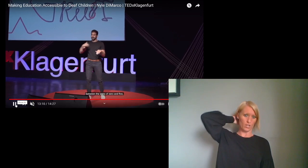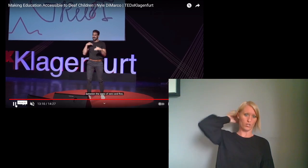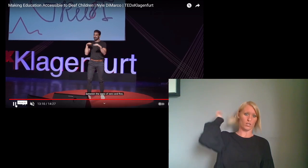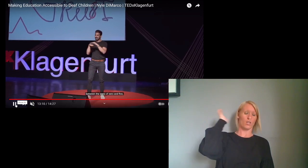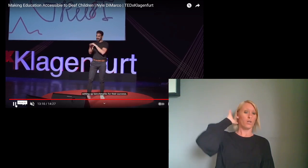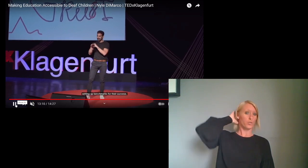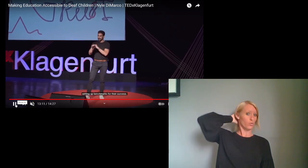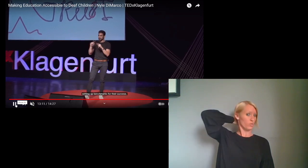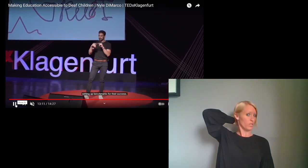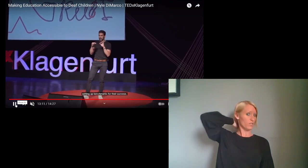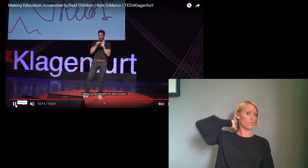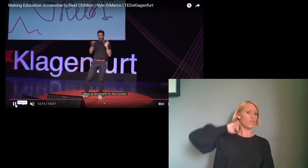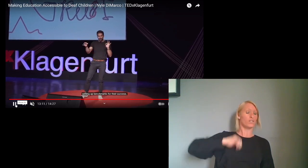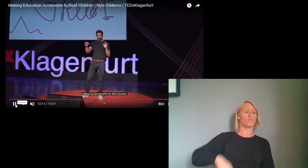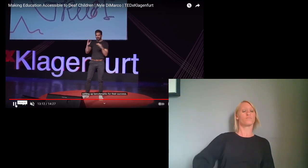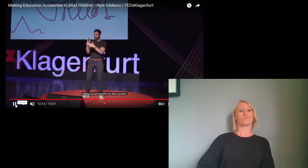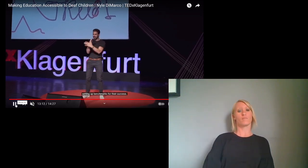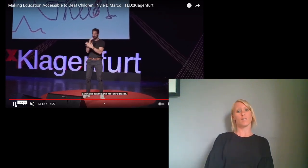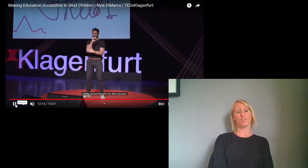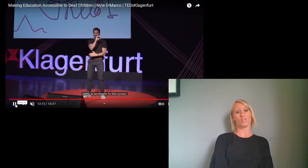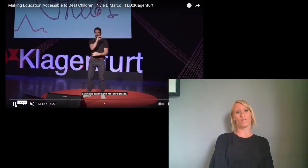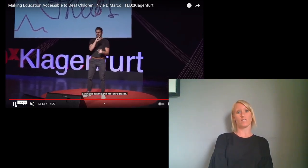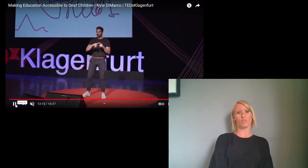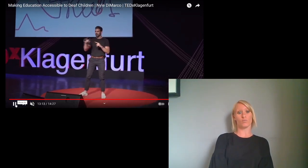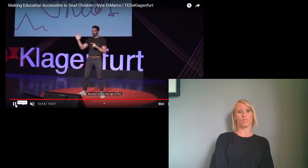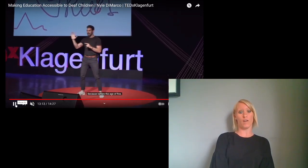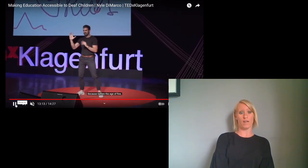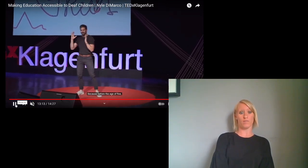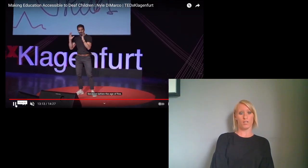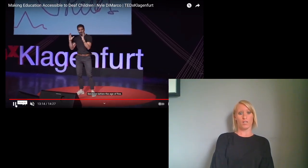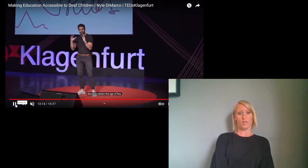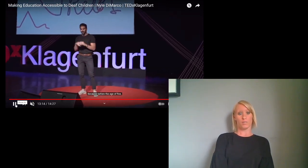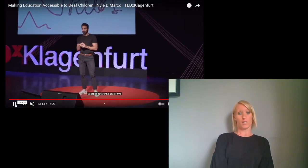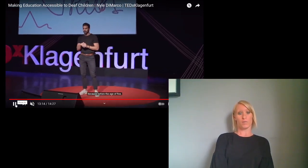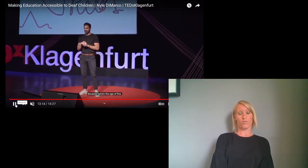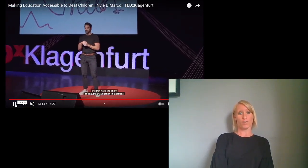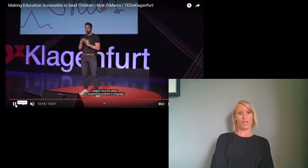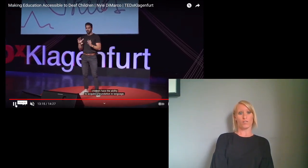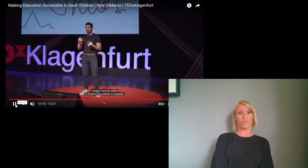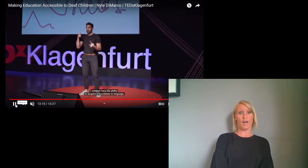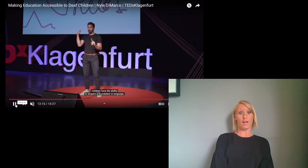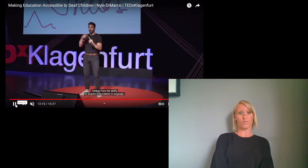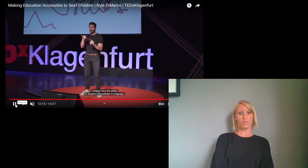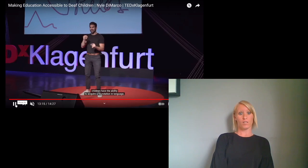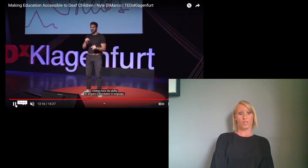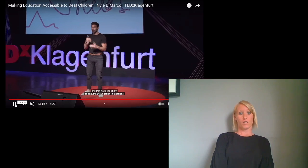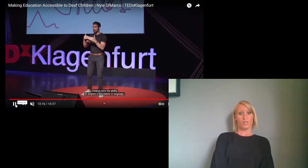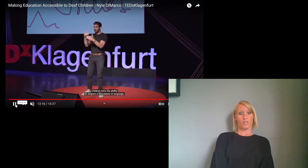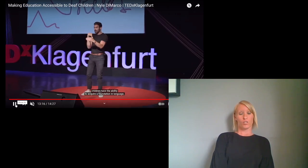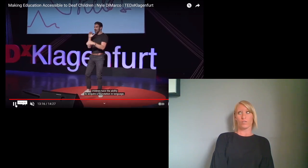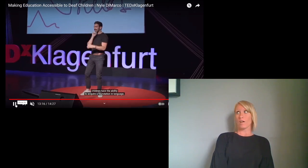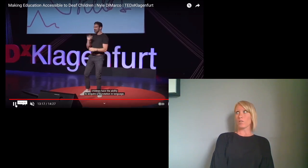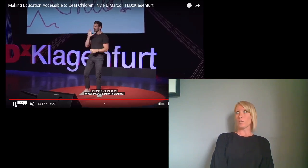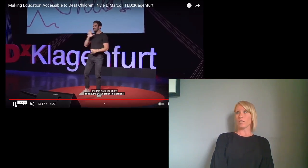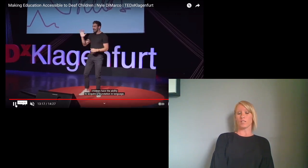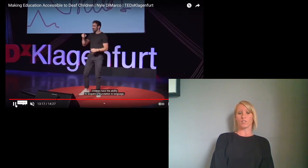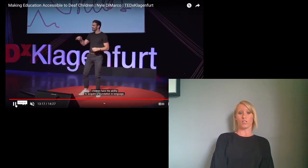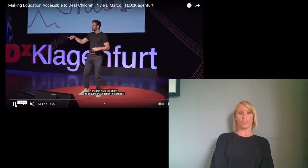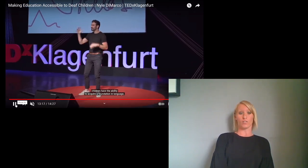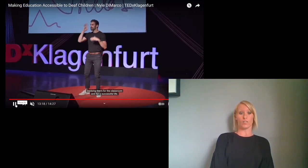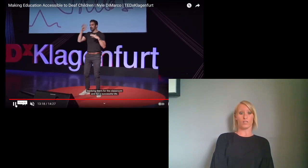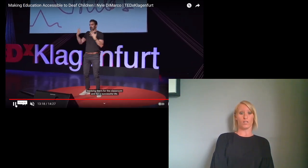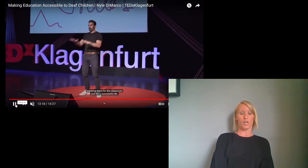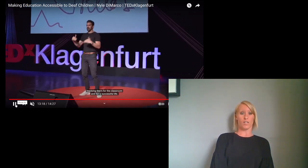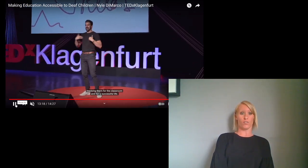to education between the ages of 0 to 5. Because before the age of 5, children have the ability